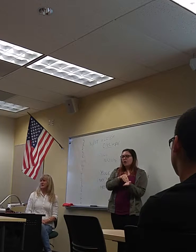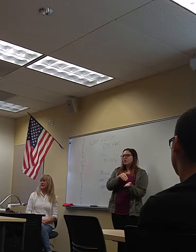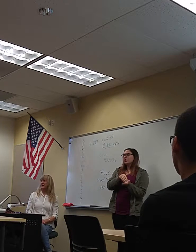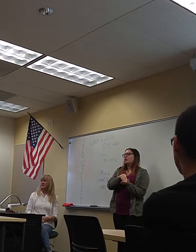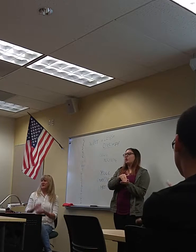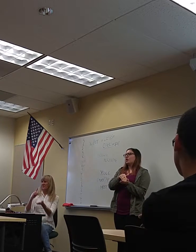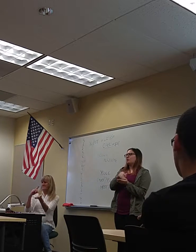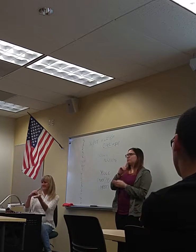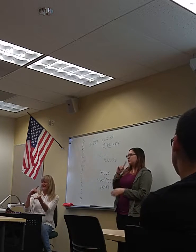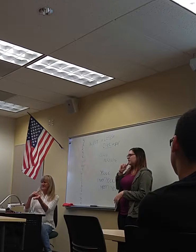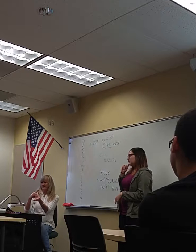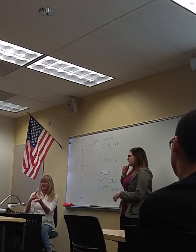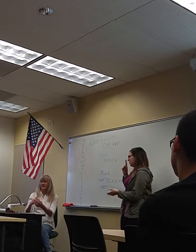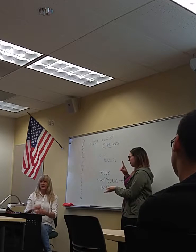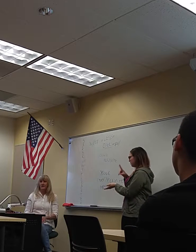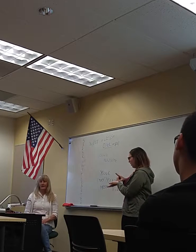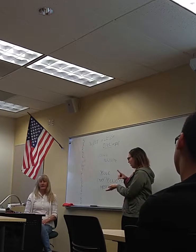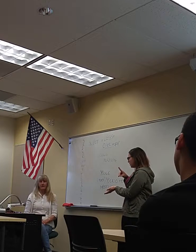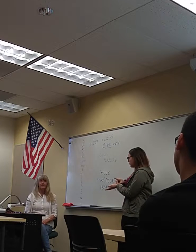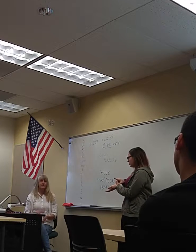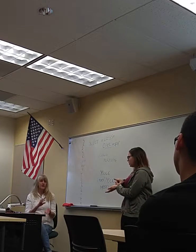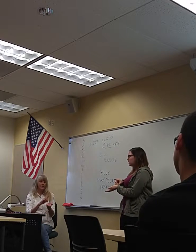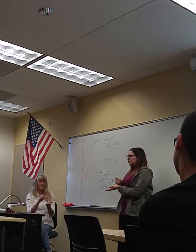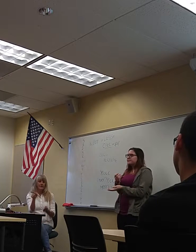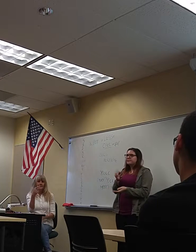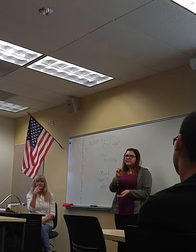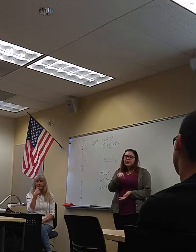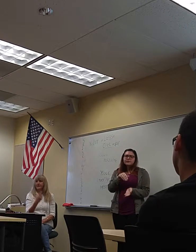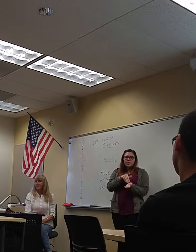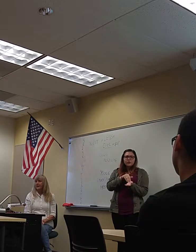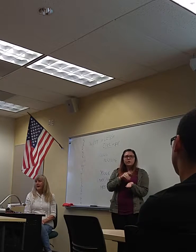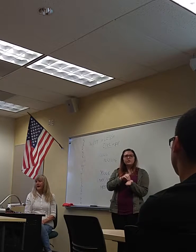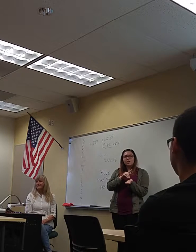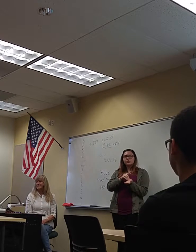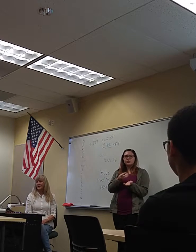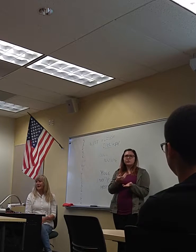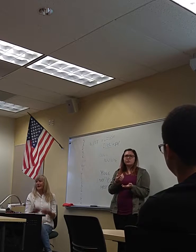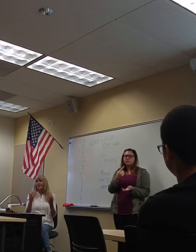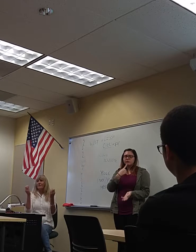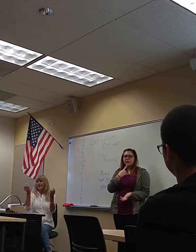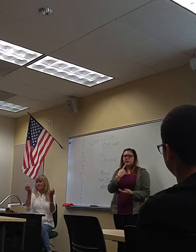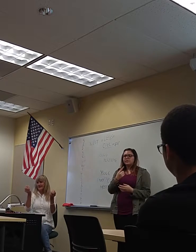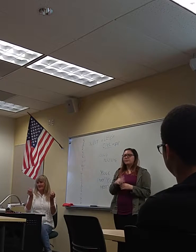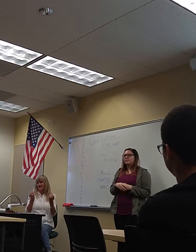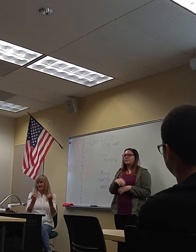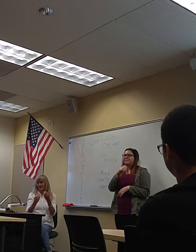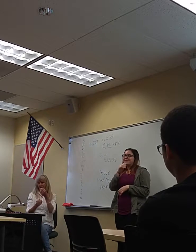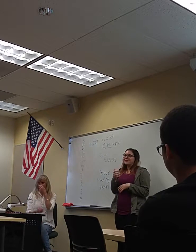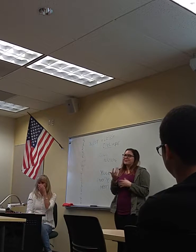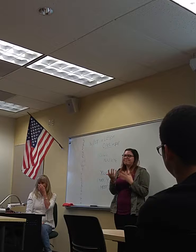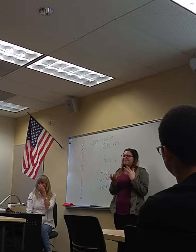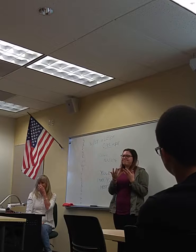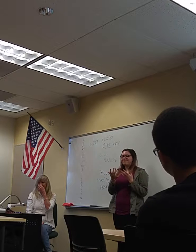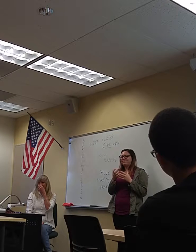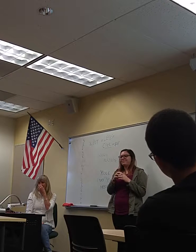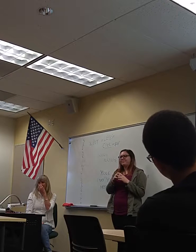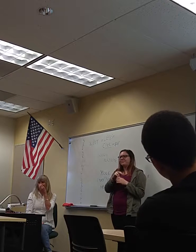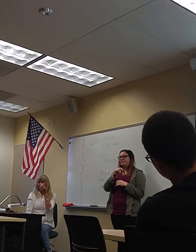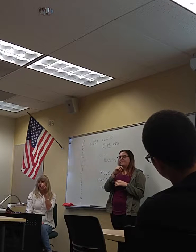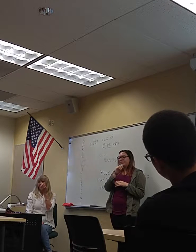right at me, he'll go, doctor. And I'll go, yeah, the doctor said, I don't make a big deal about it. You see what I'm saying? Mm-hmm.